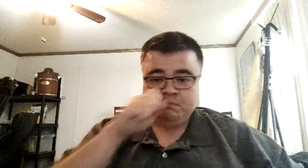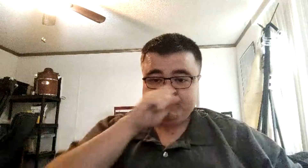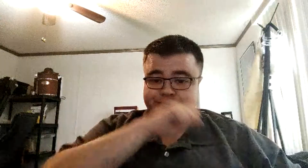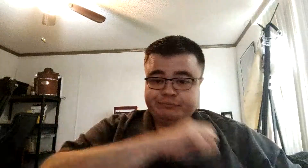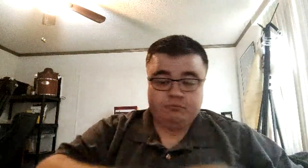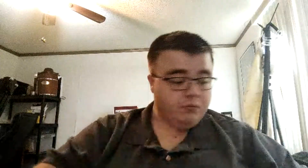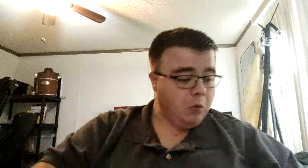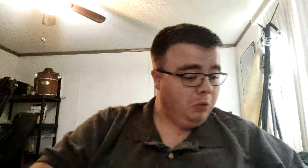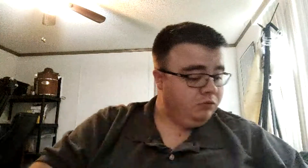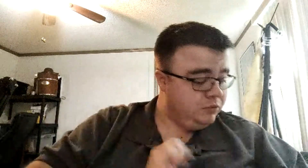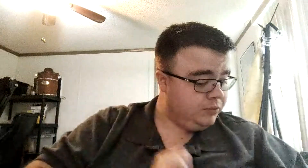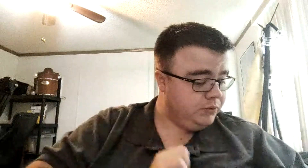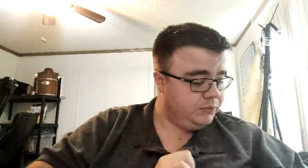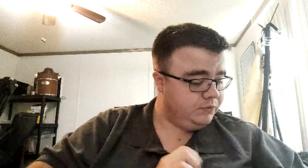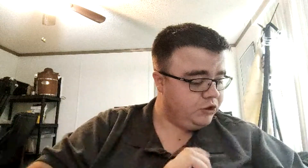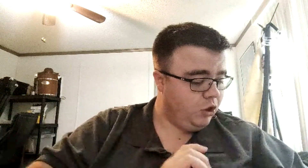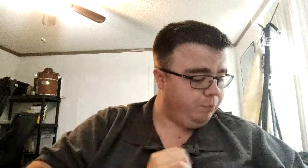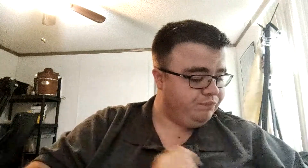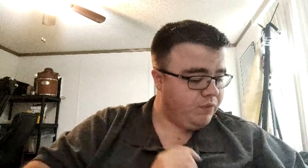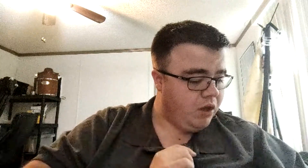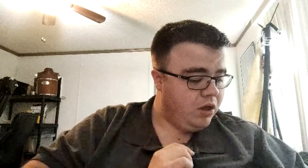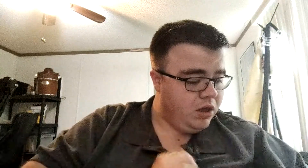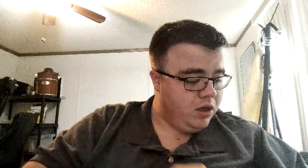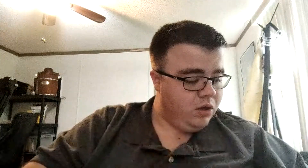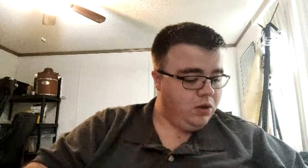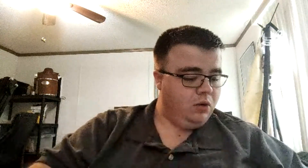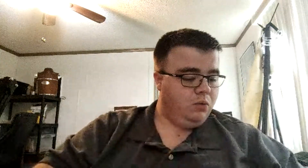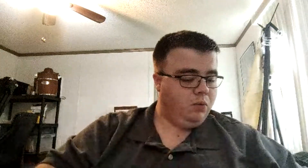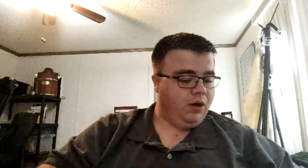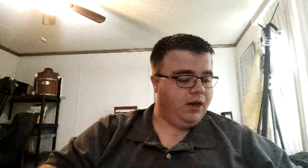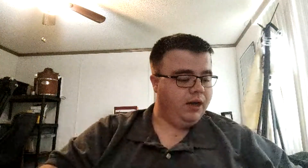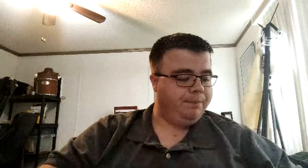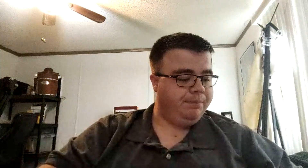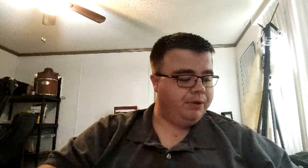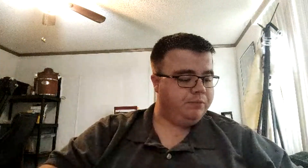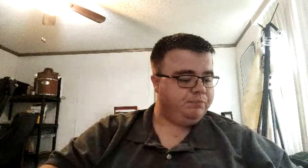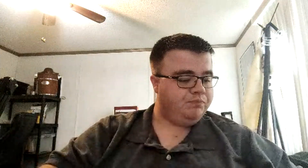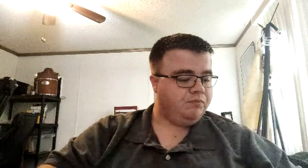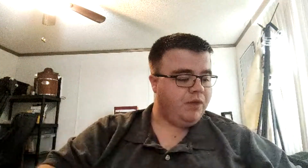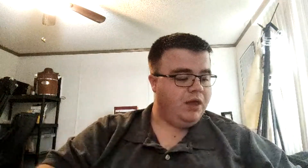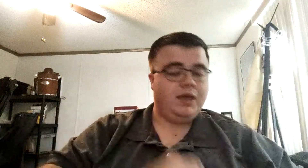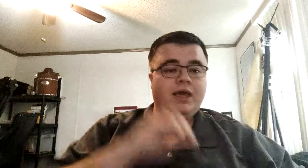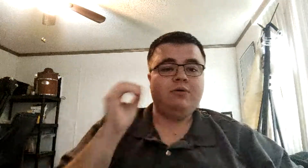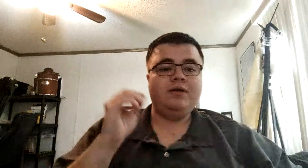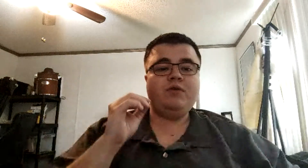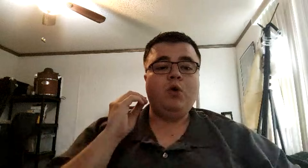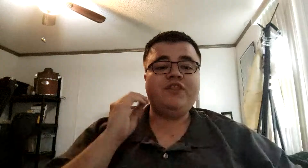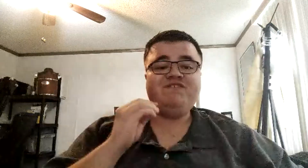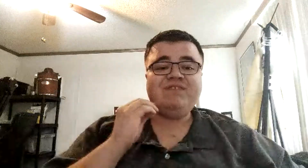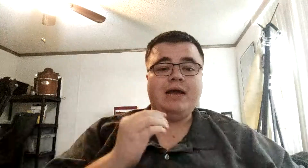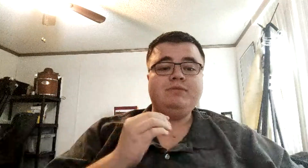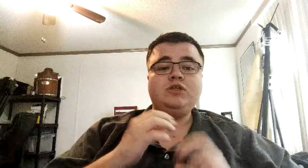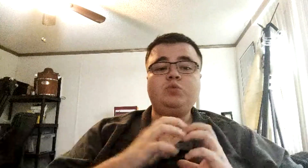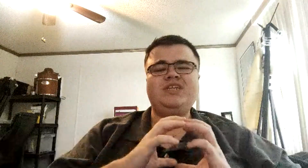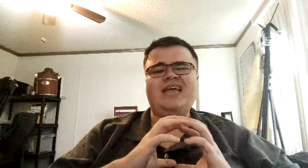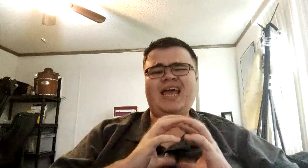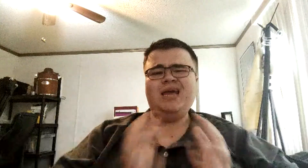So what happened? Here, the wealthy families was able